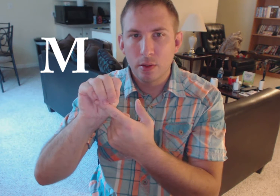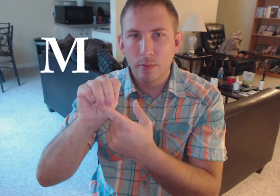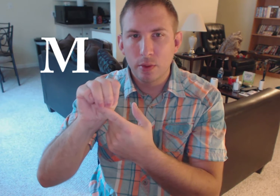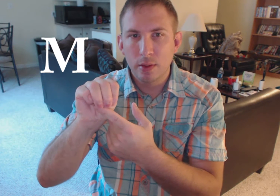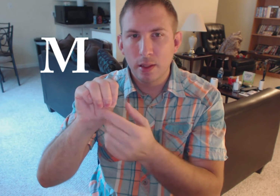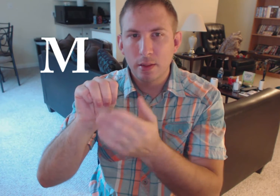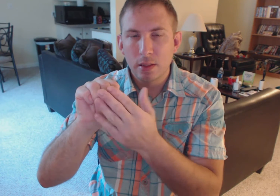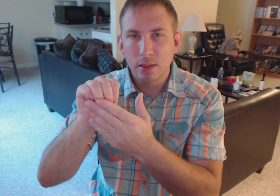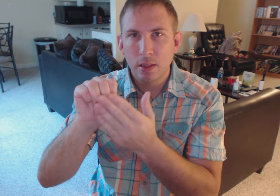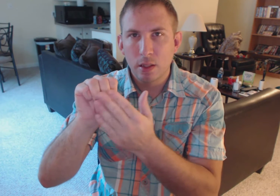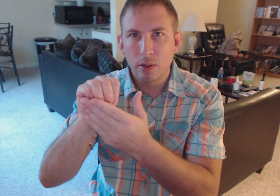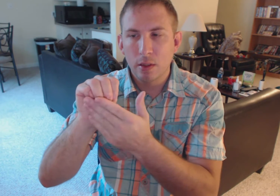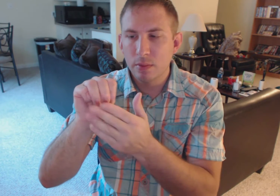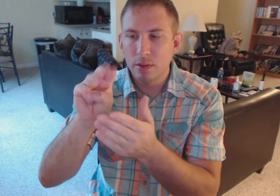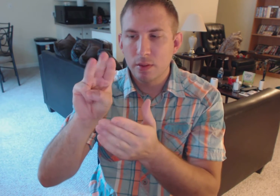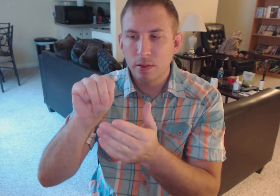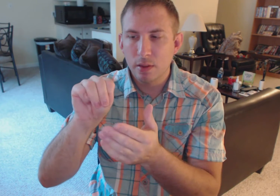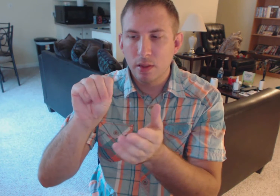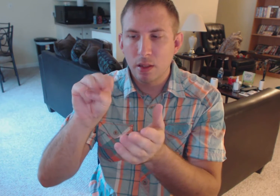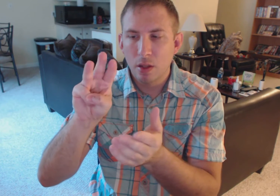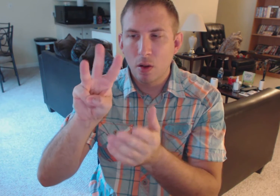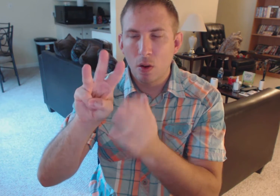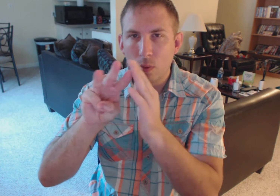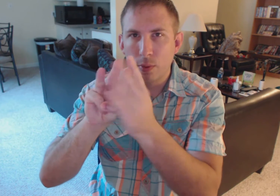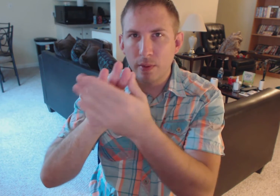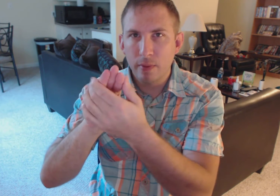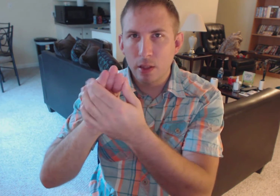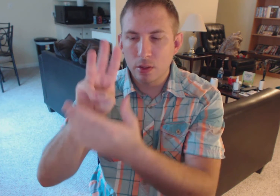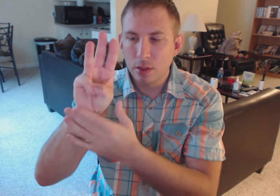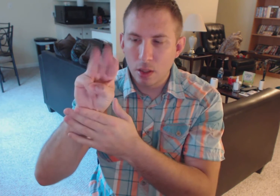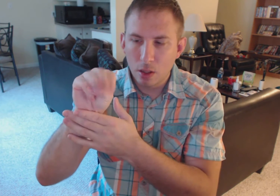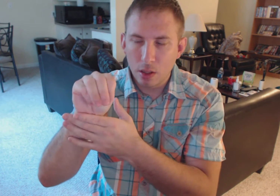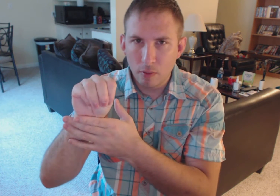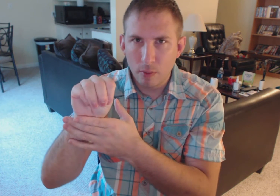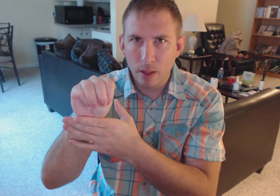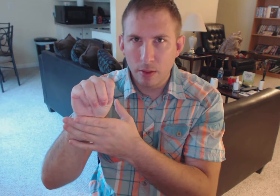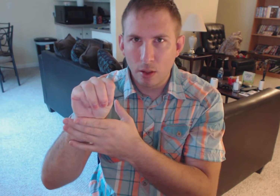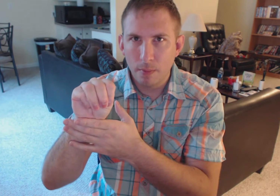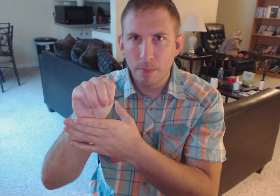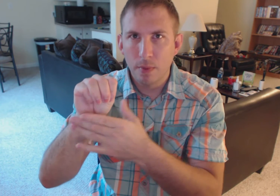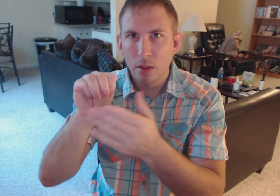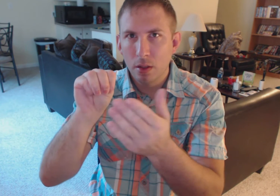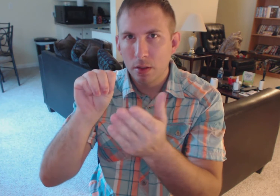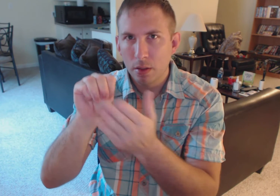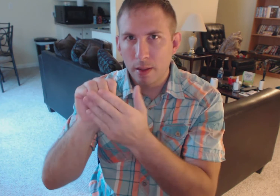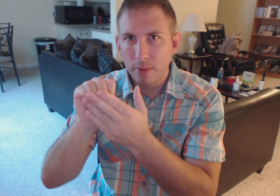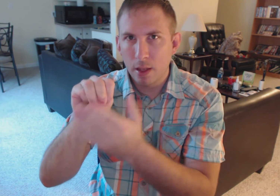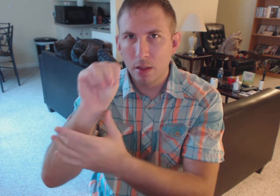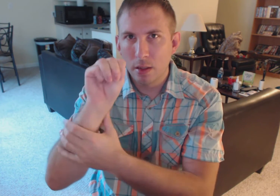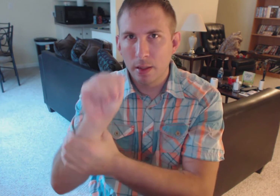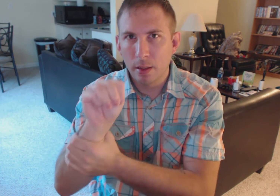can put it like this, letter M. All three fingers cover my thumb, like that. M.